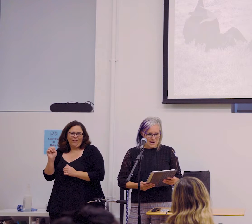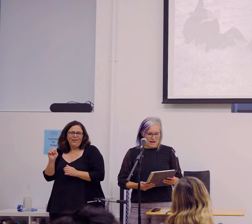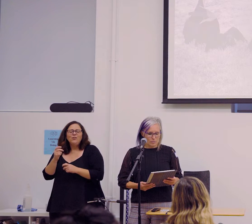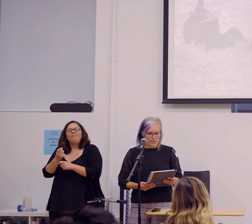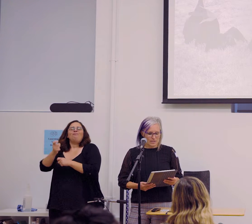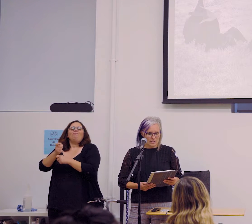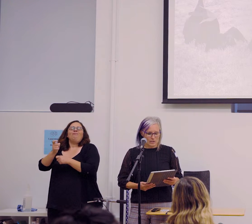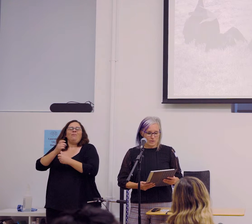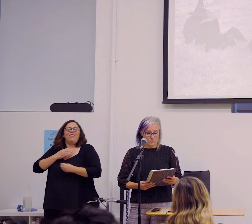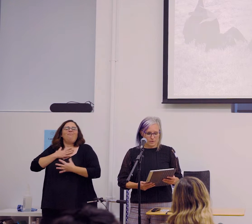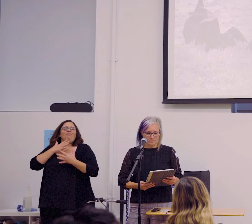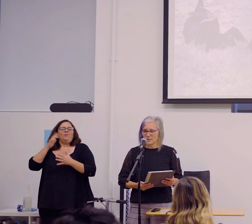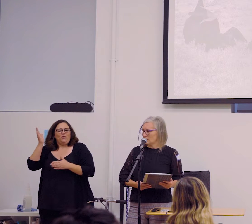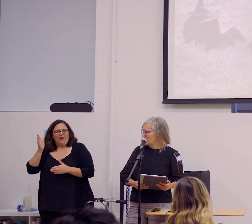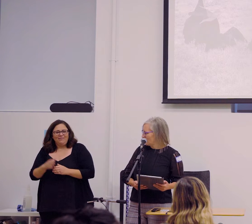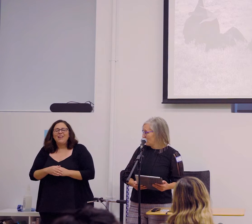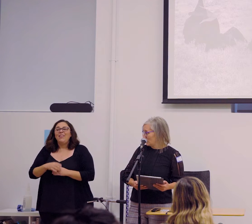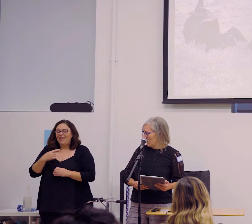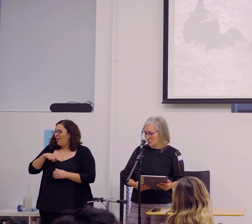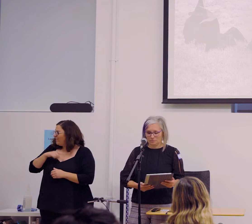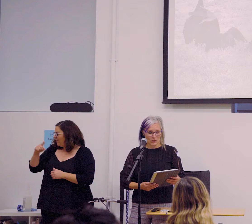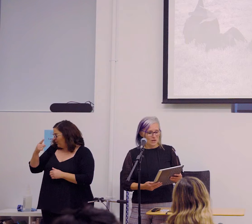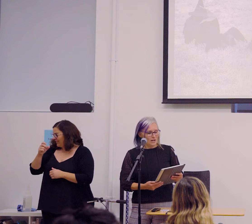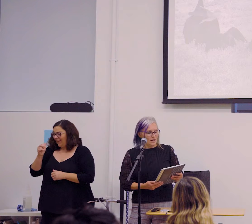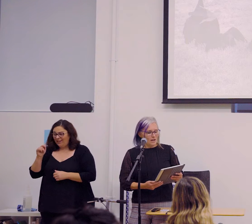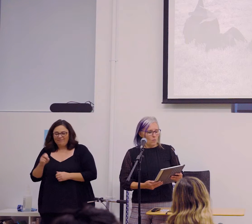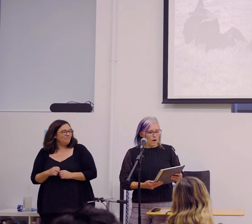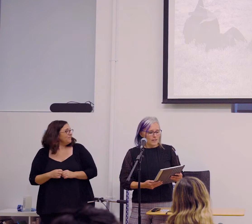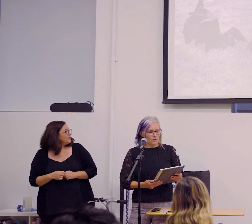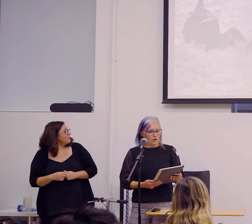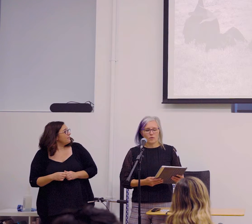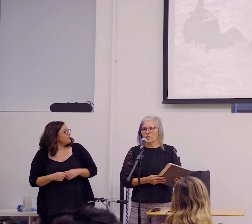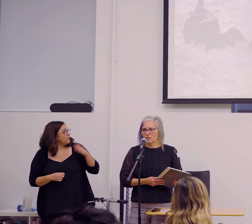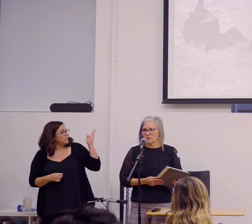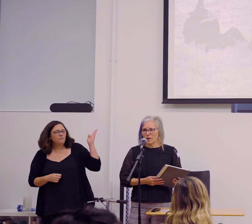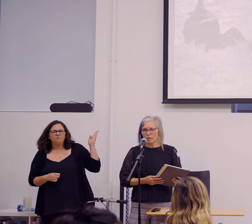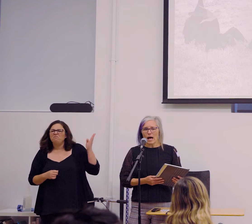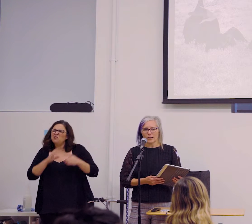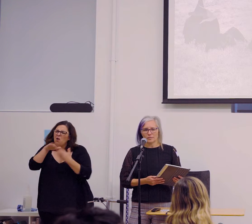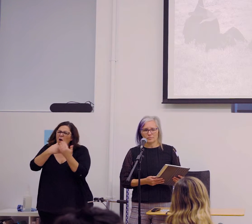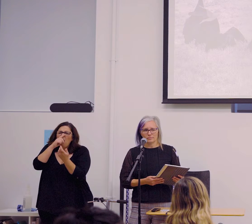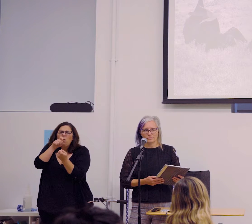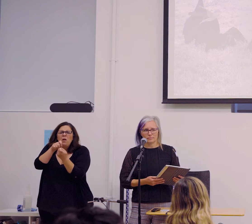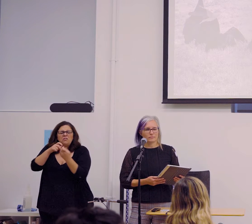my presentation. So this is our first slide. Why do all witches wear